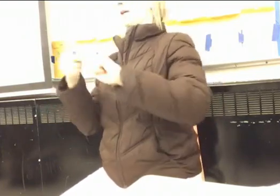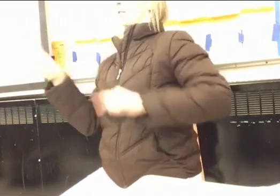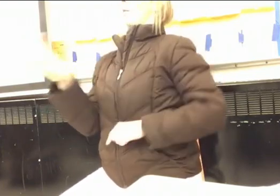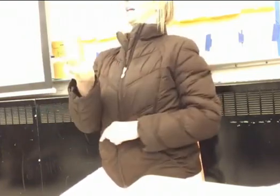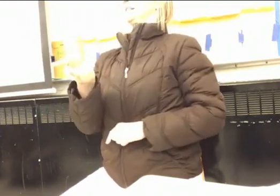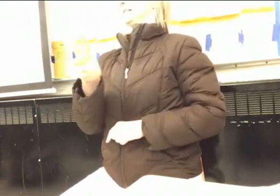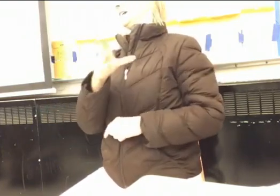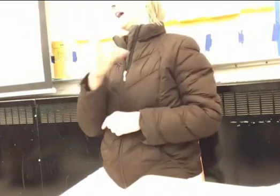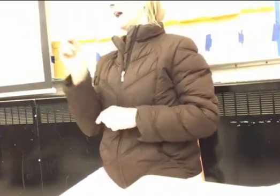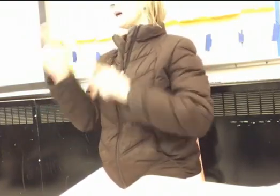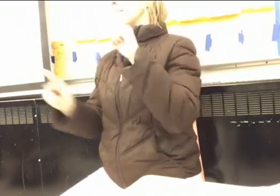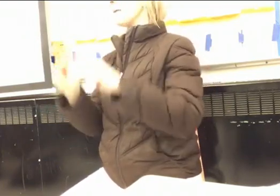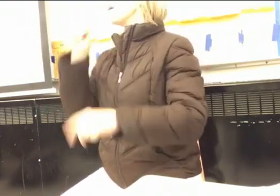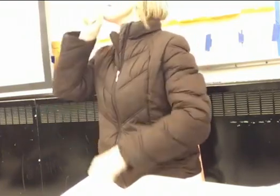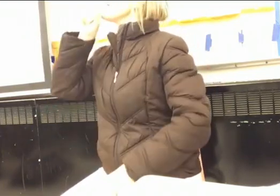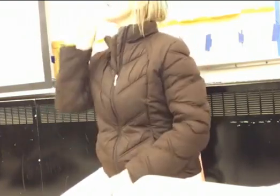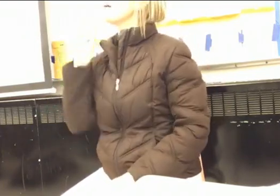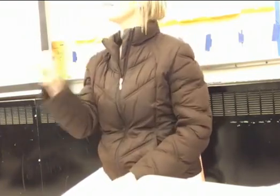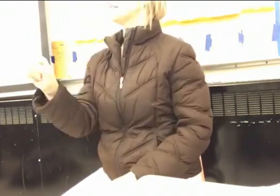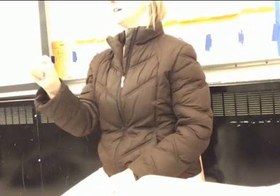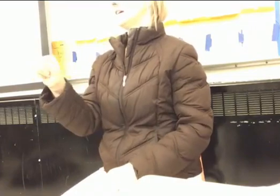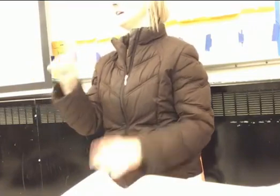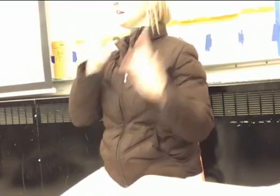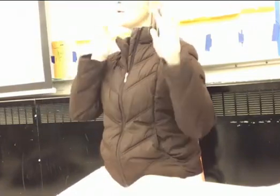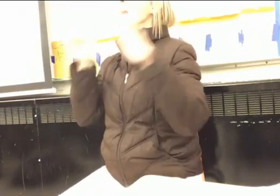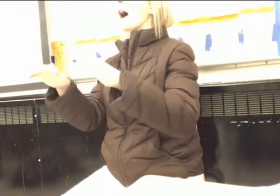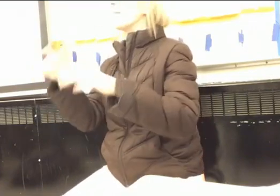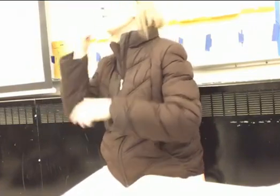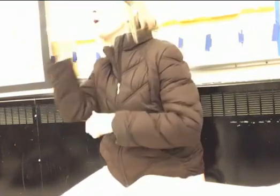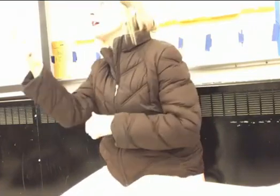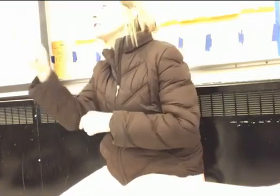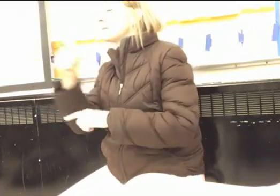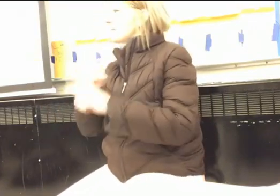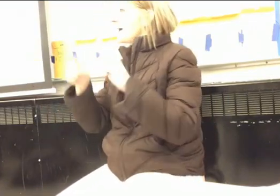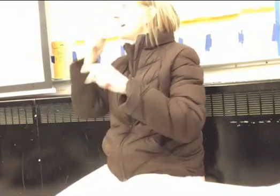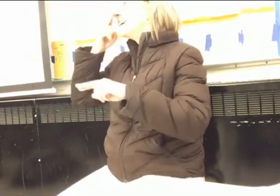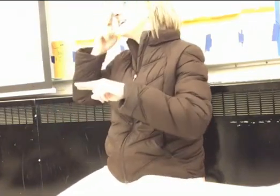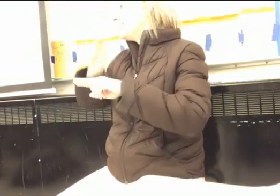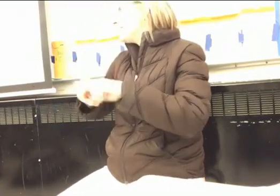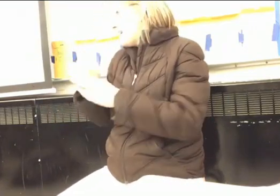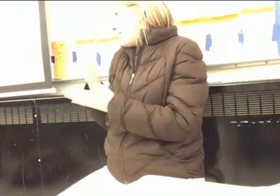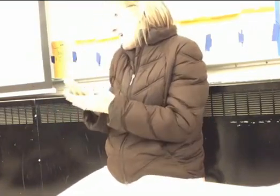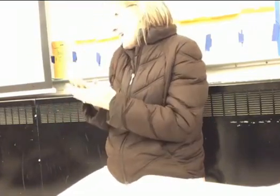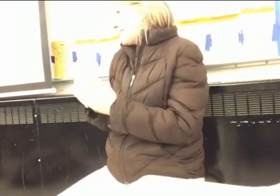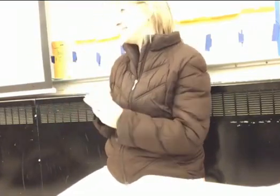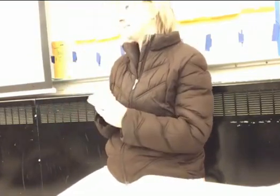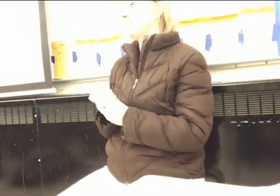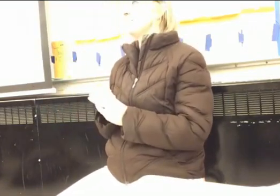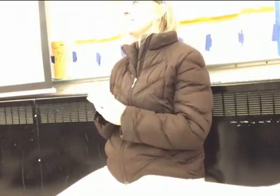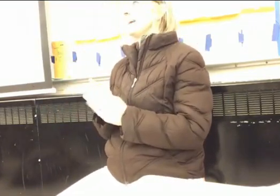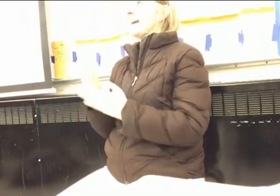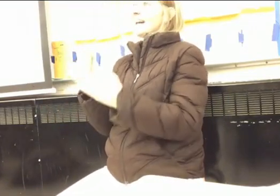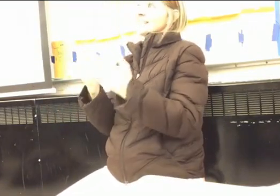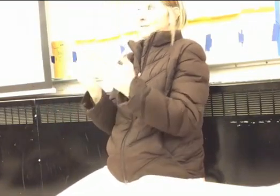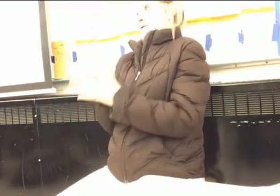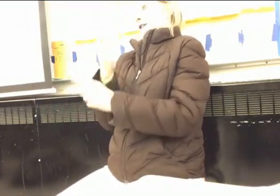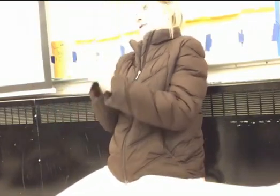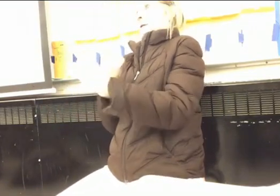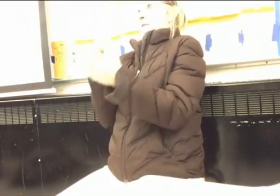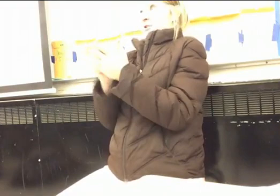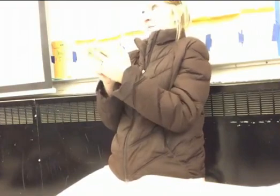West. And people loved it, people went to it. Fun fact, by the way, this is a fresh off the newspaper